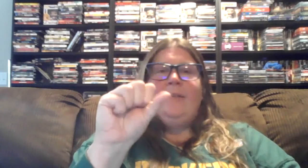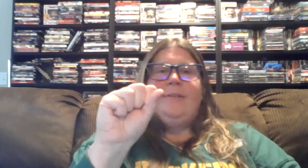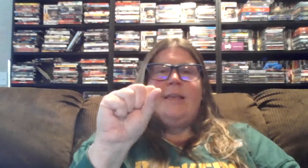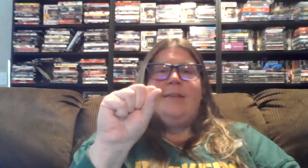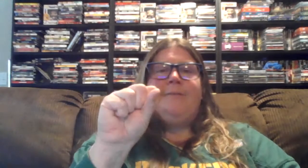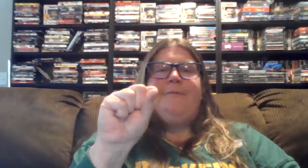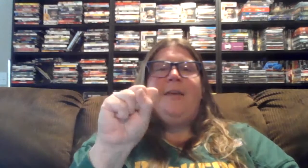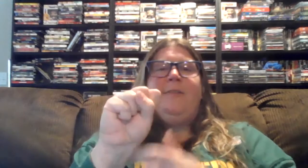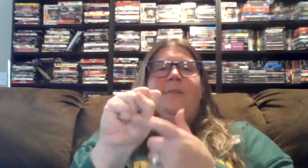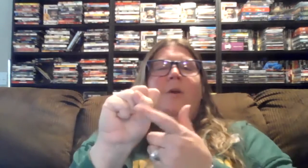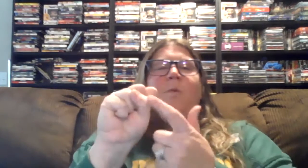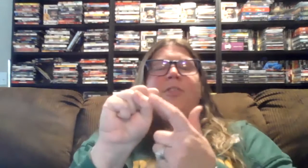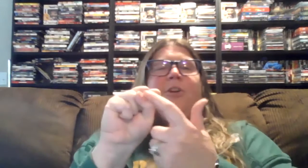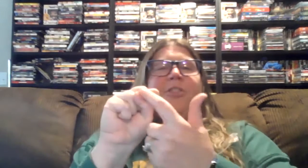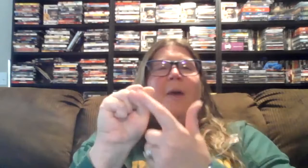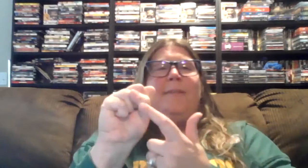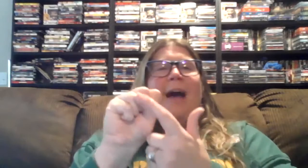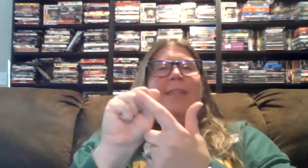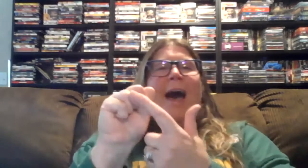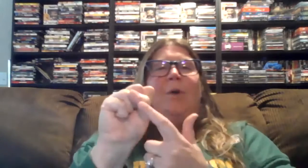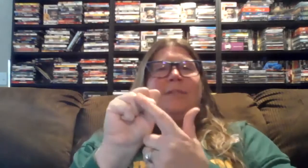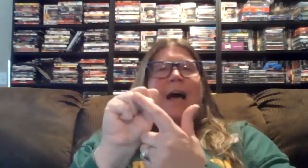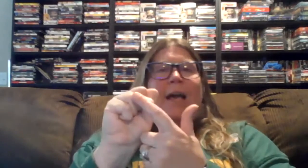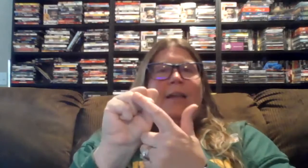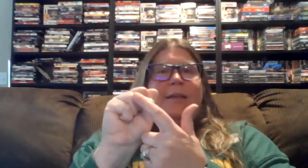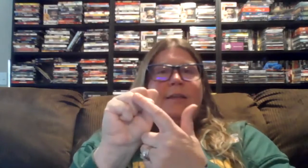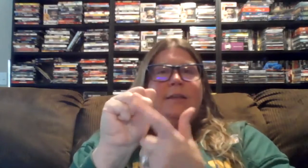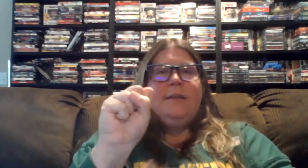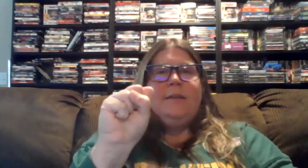S is a fist with your thumb is on the outside.